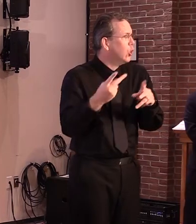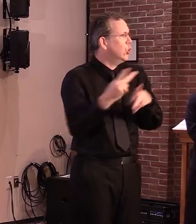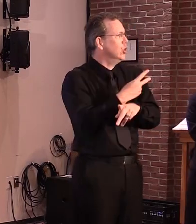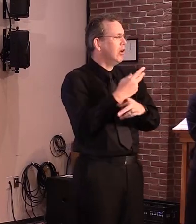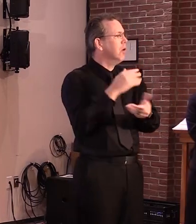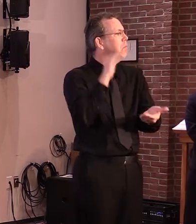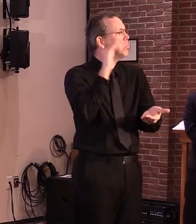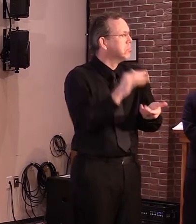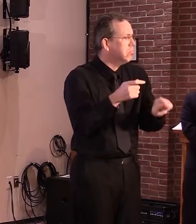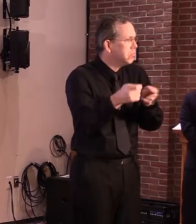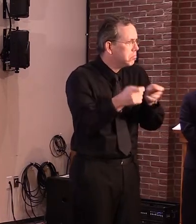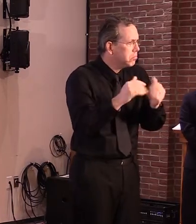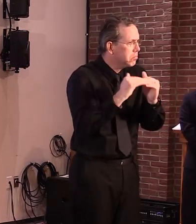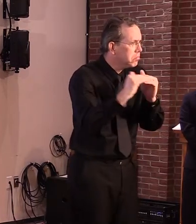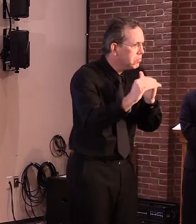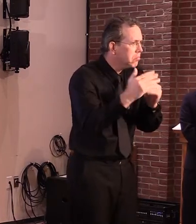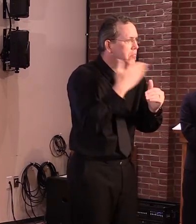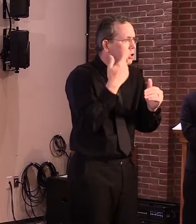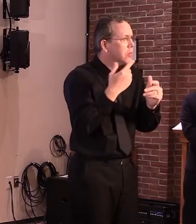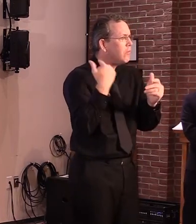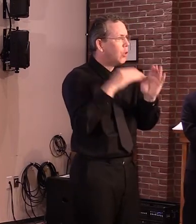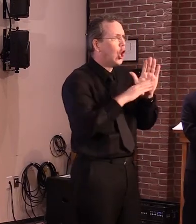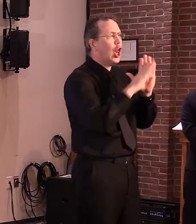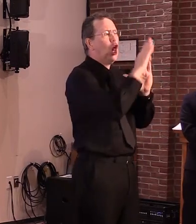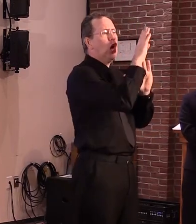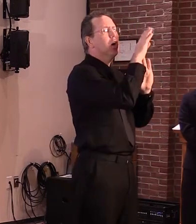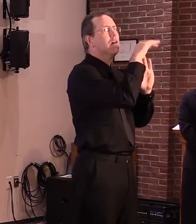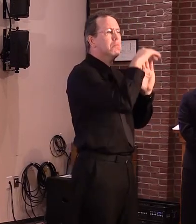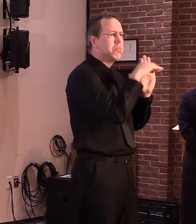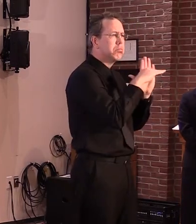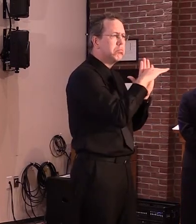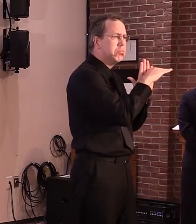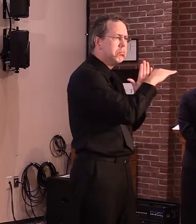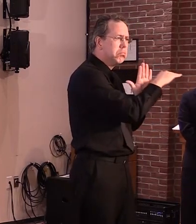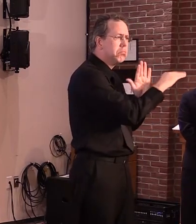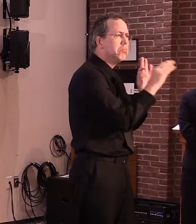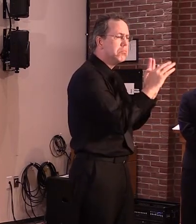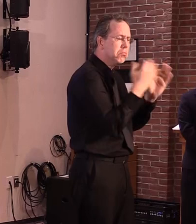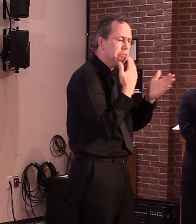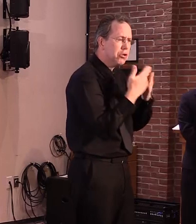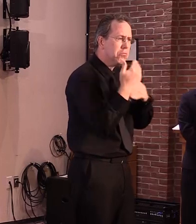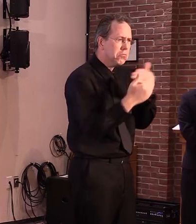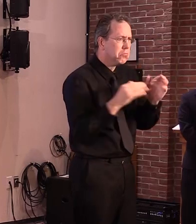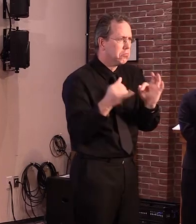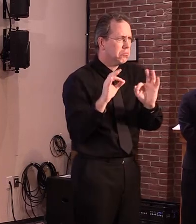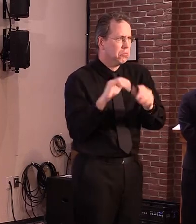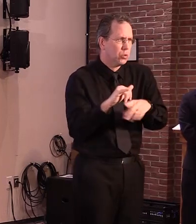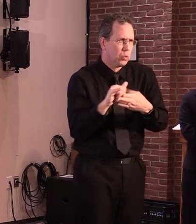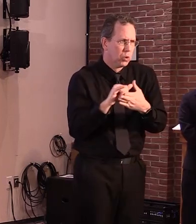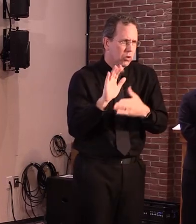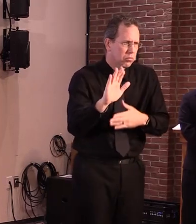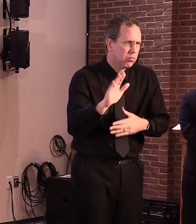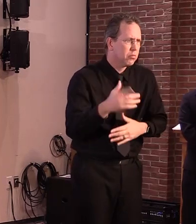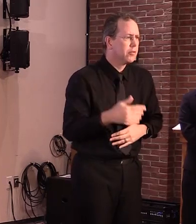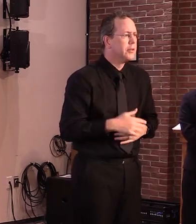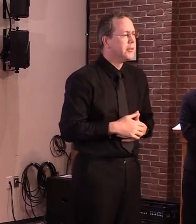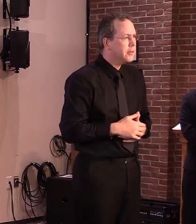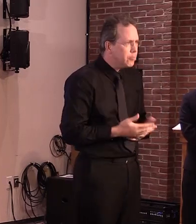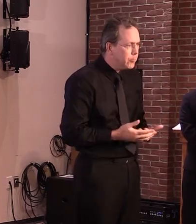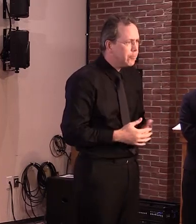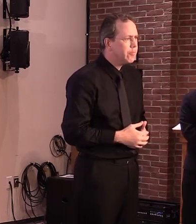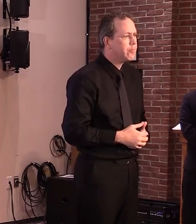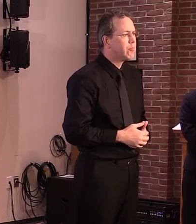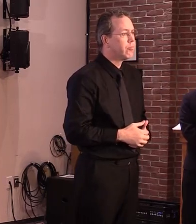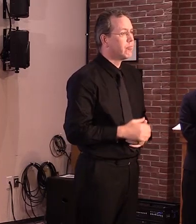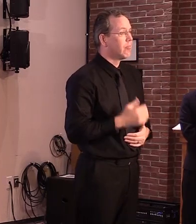They were able to plateau, and then we're on a downhill slope after that, and they continue to be. So we're hopeful that our friends